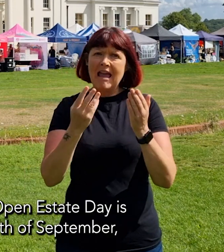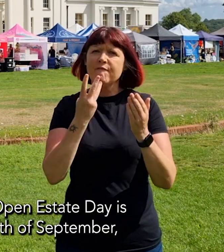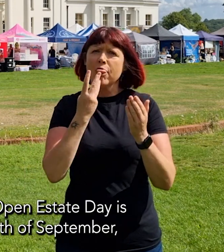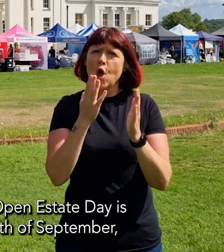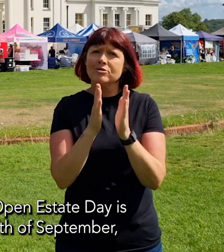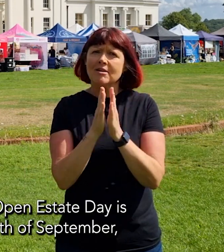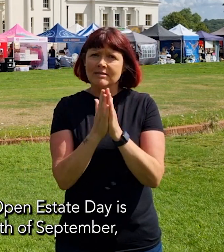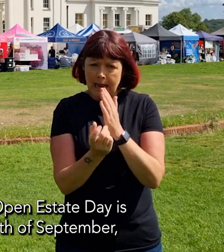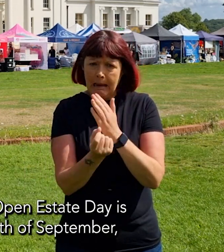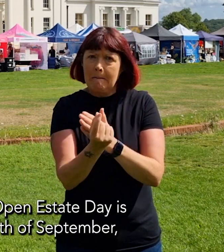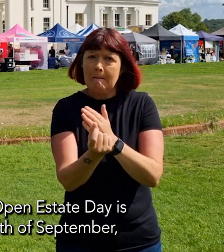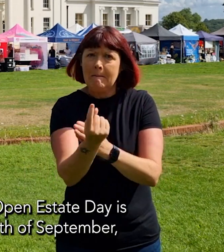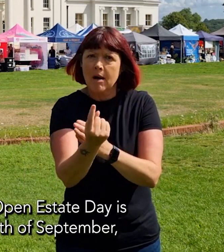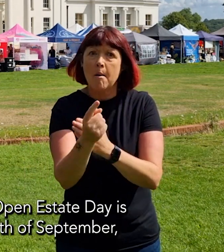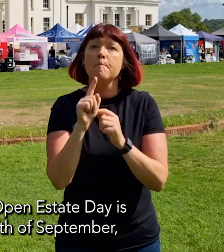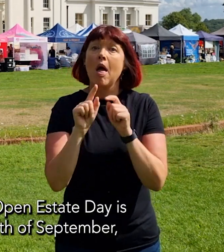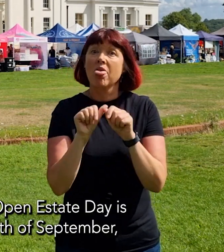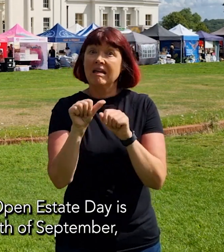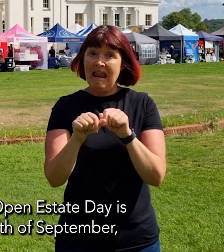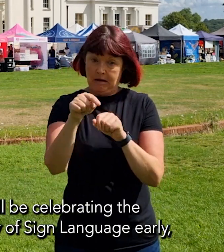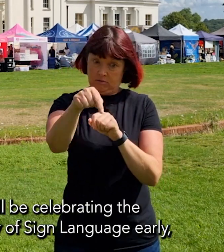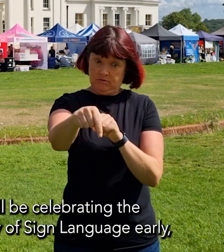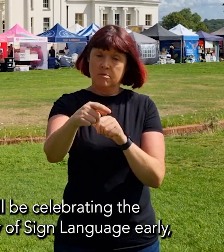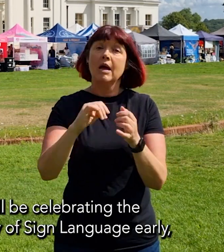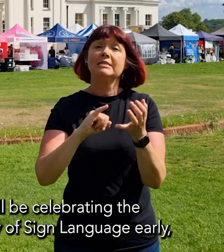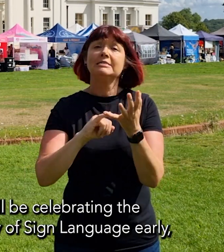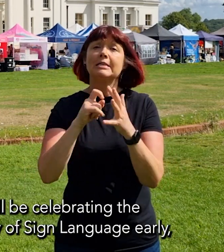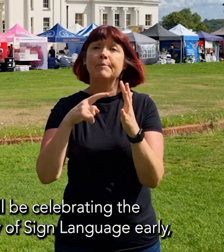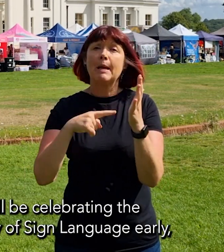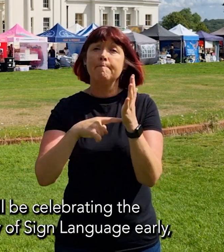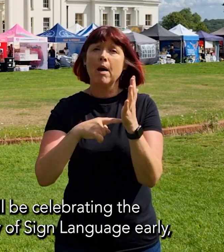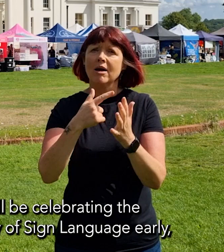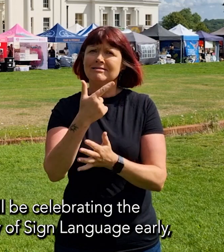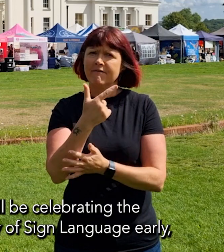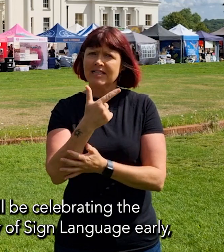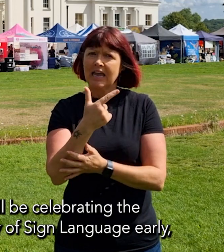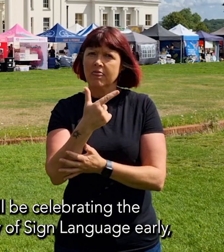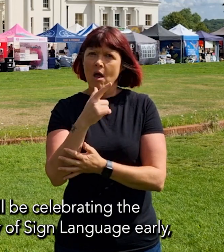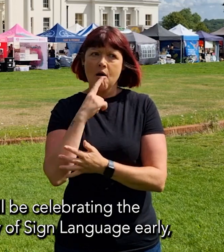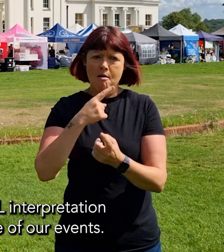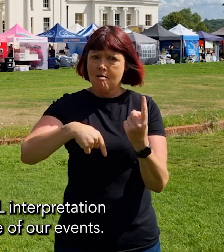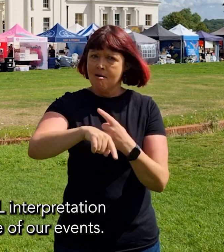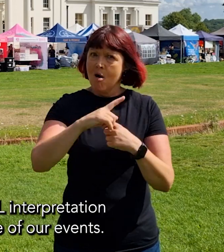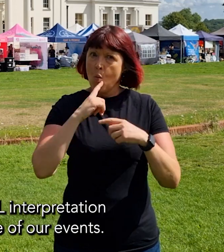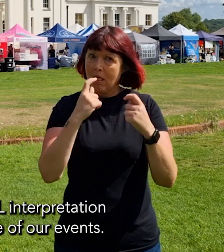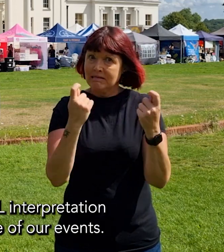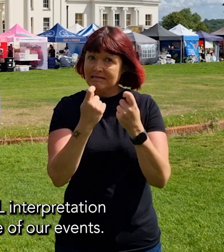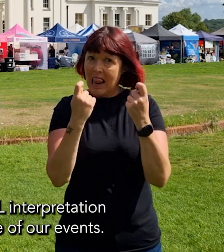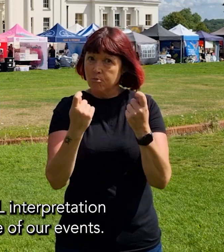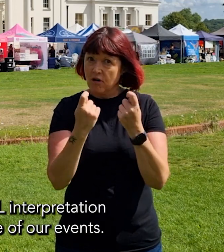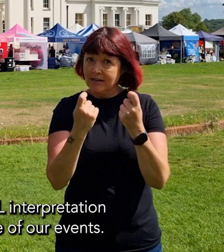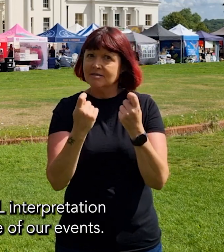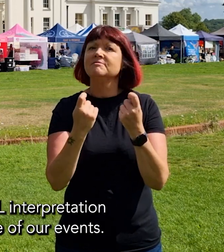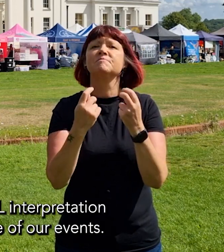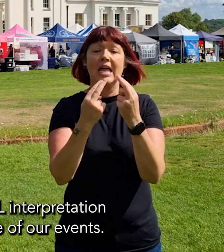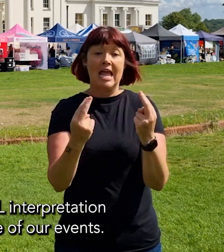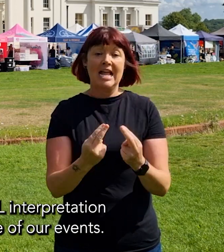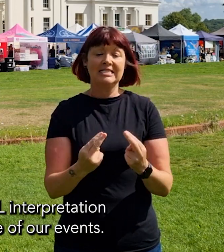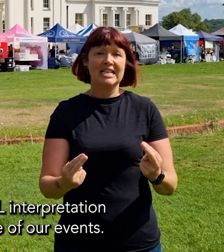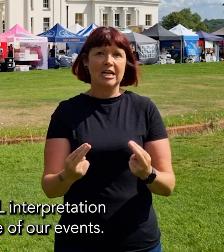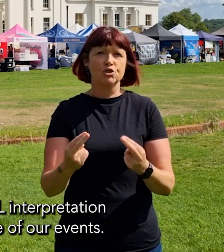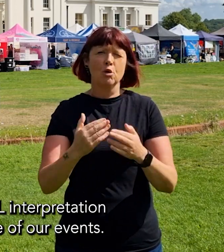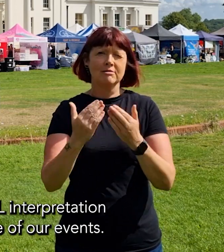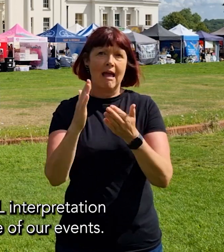Our next Open Estate Day is on the 17th of September where we will be celebrating the International Day of Sign Language early with BSL interpretation